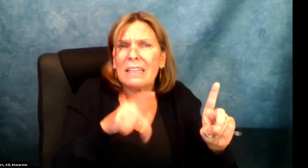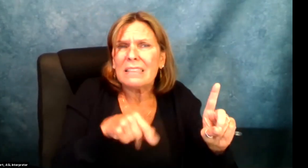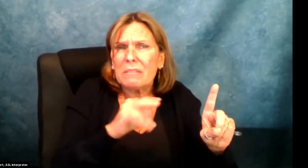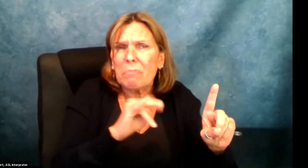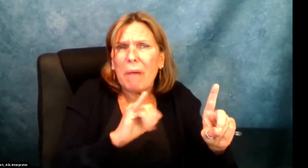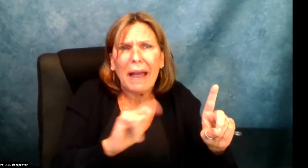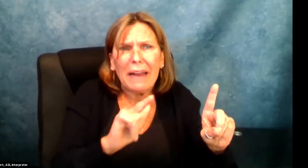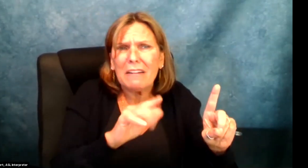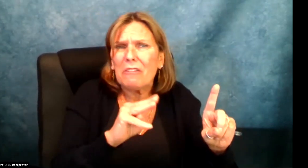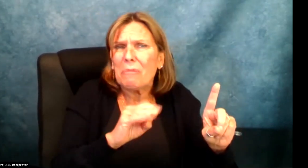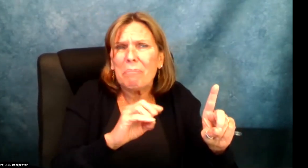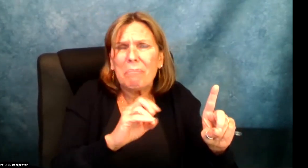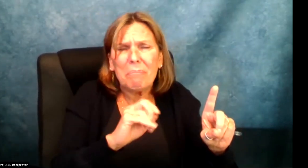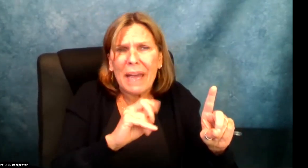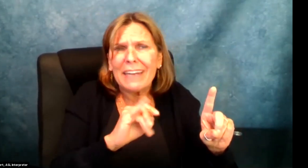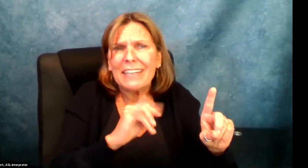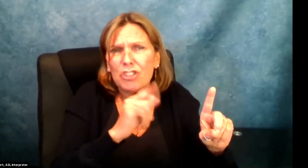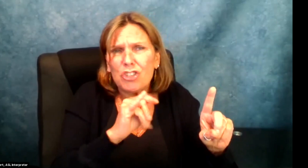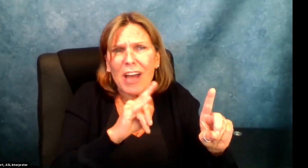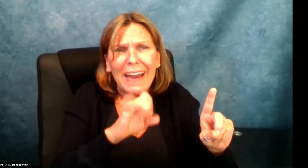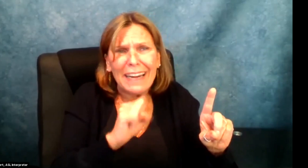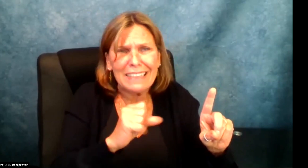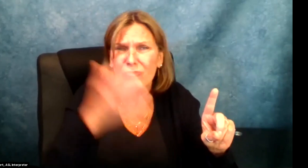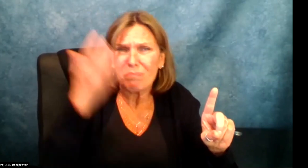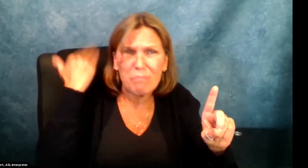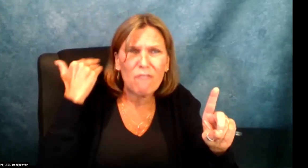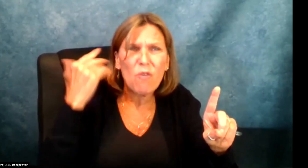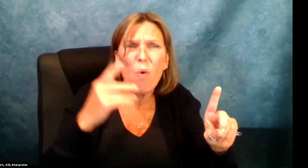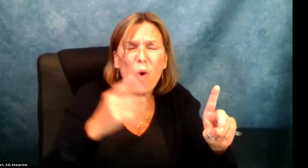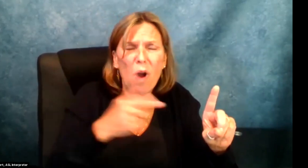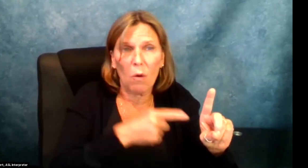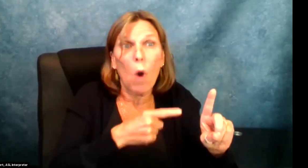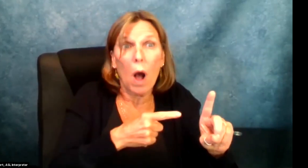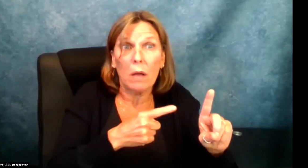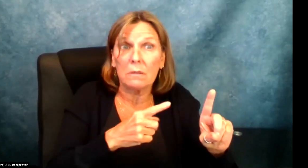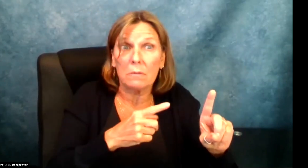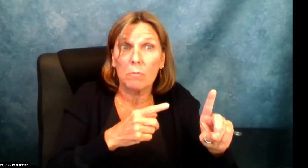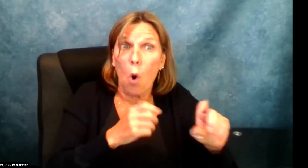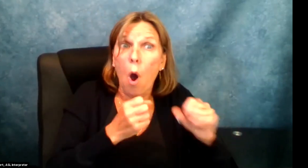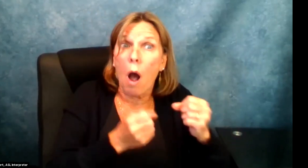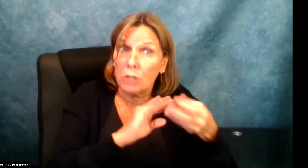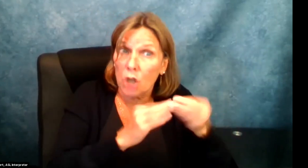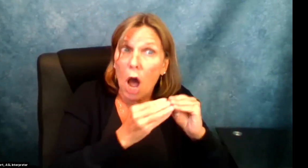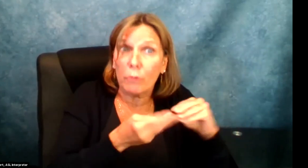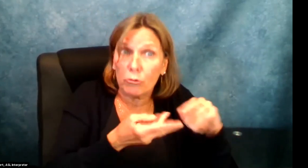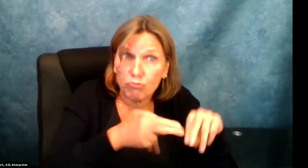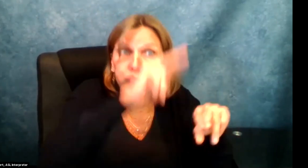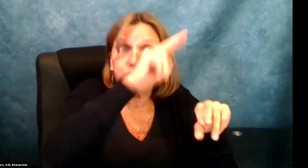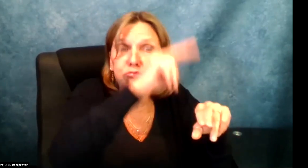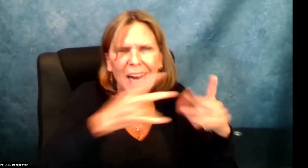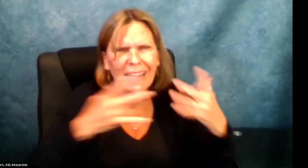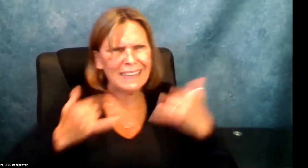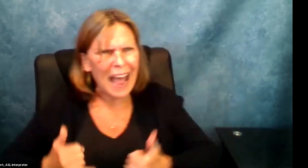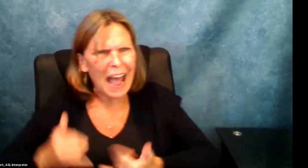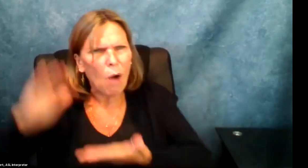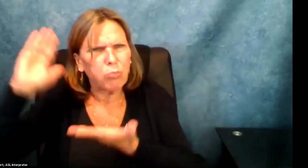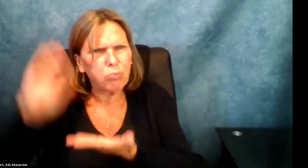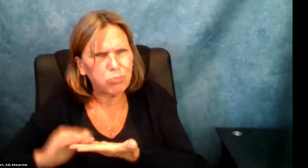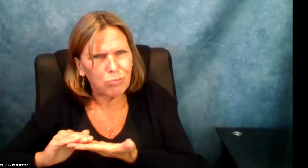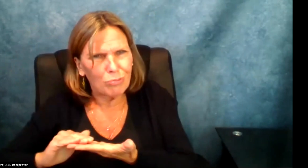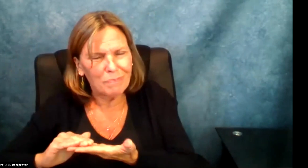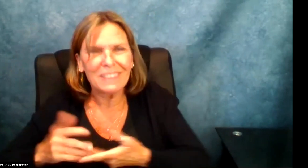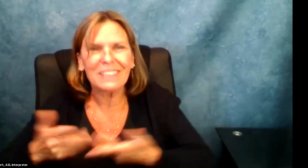we have a huge history of vaccination that has shown that vaccinations are overall very safe. And in the balance of